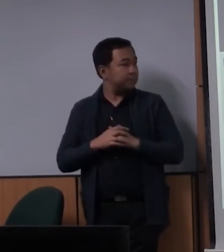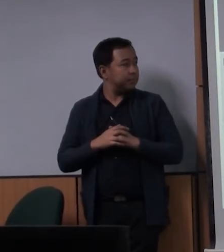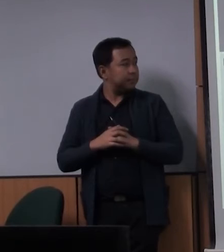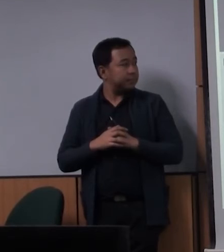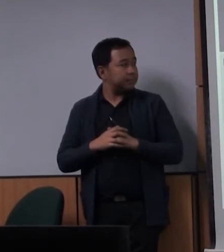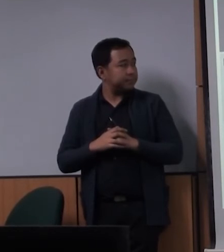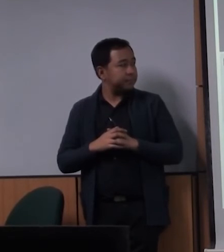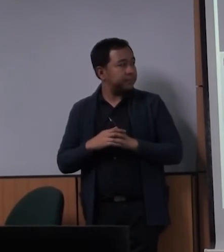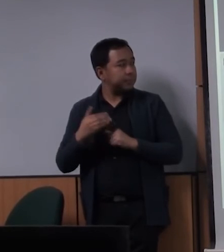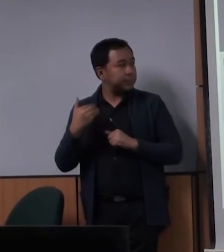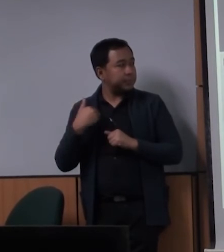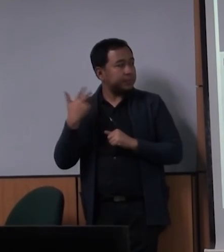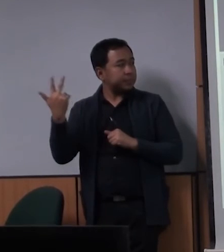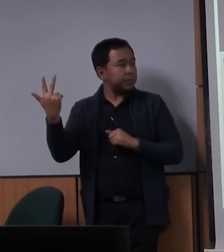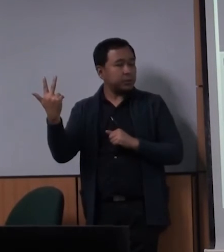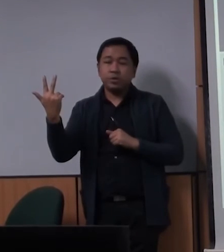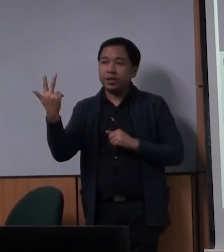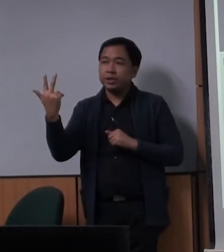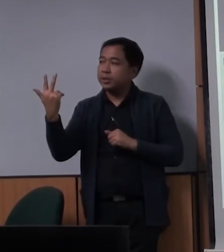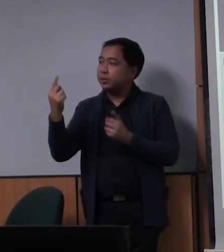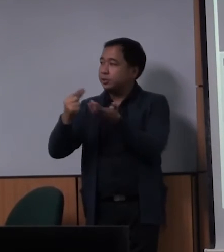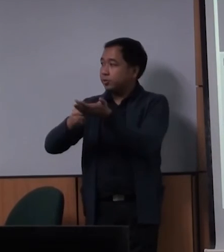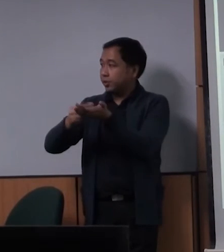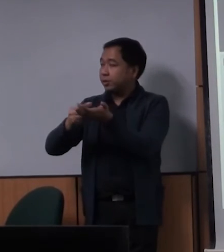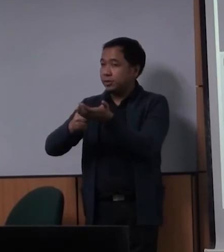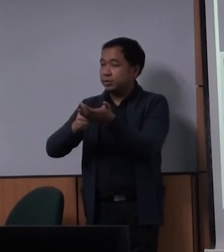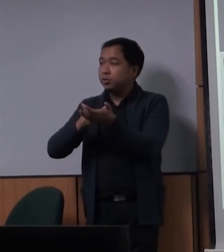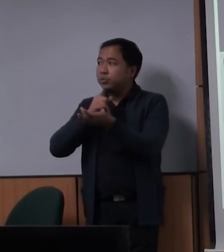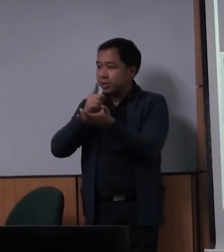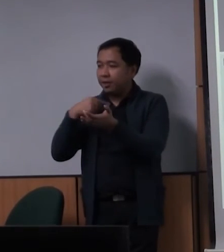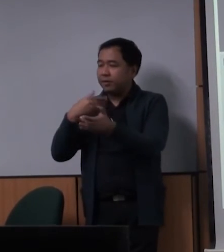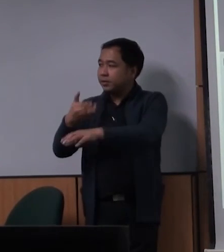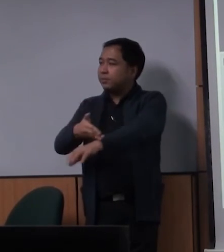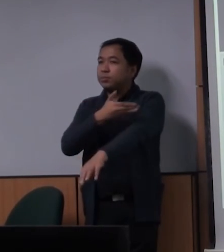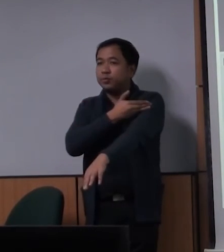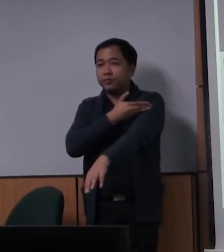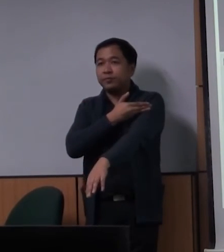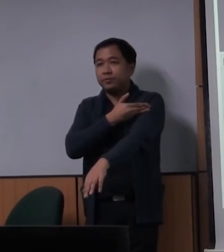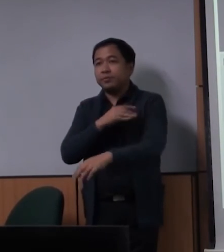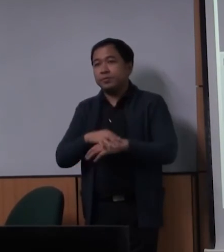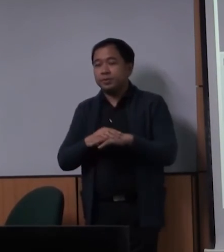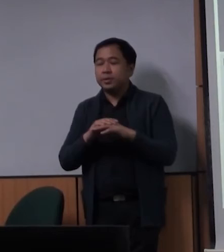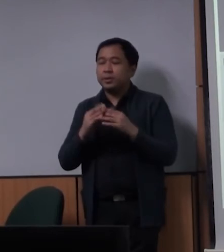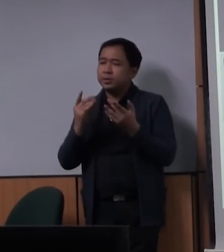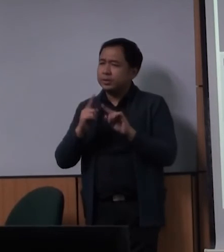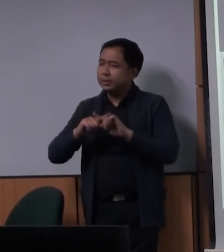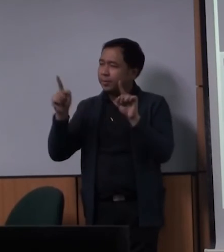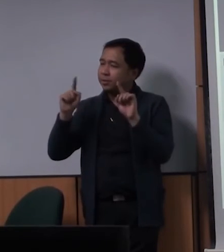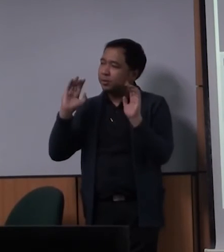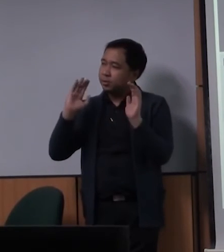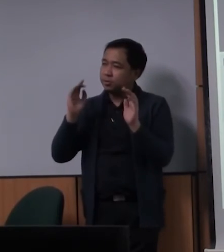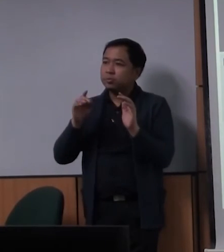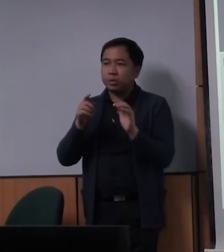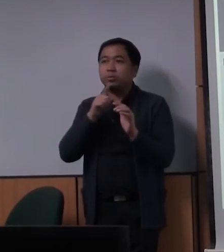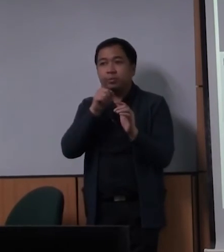So there are three that their scores become significant. There are the difference of there's a significant